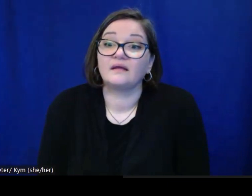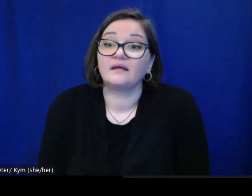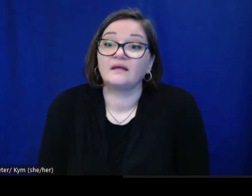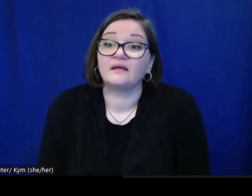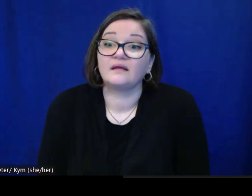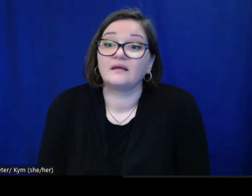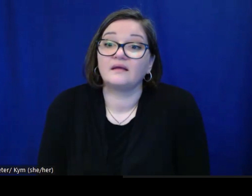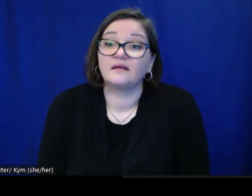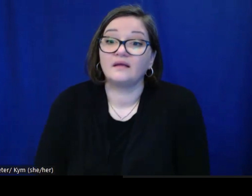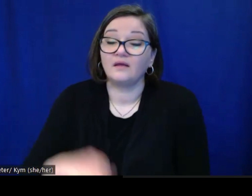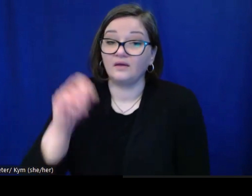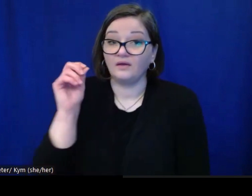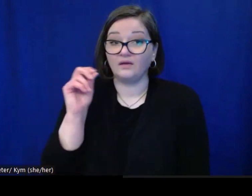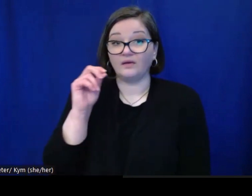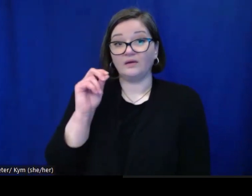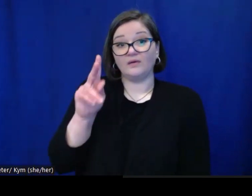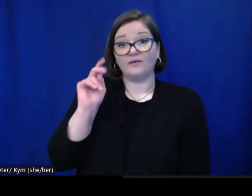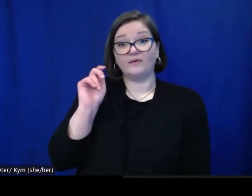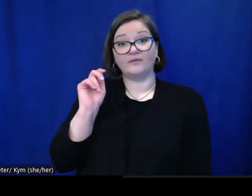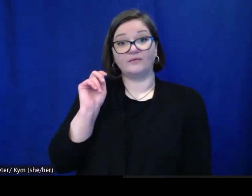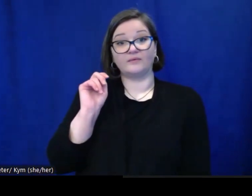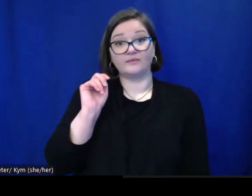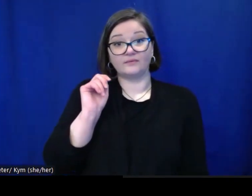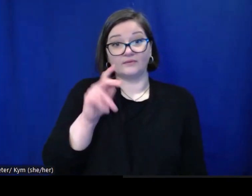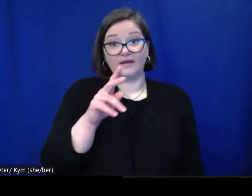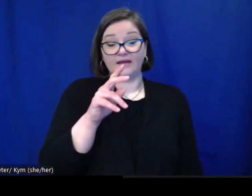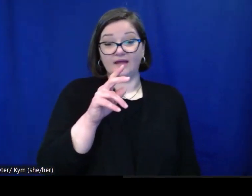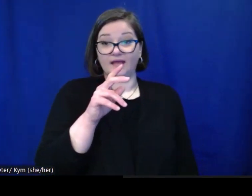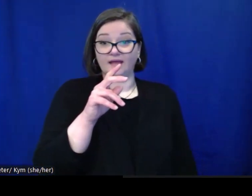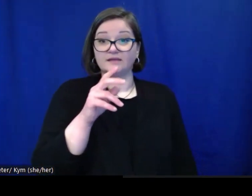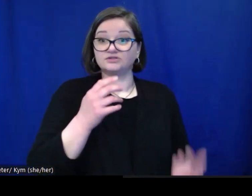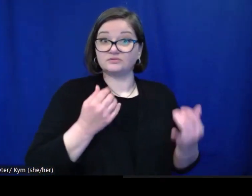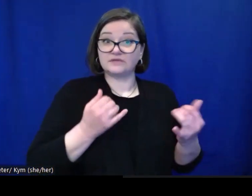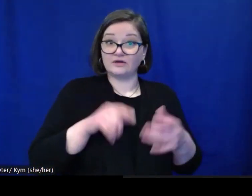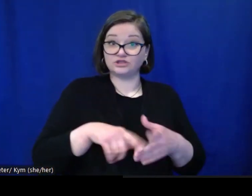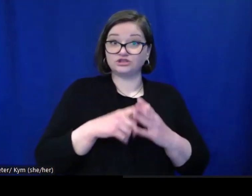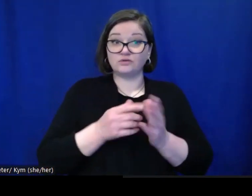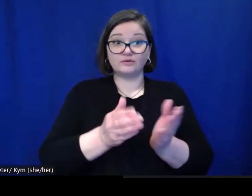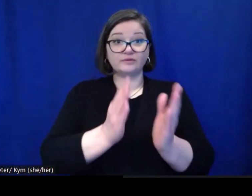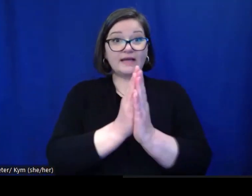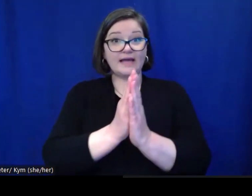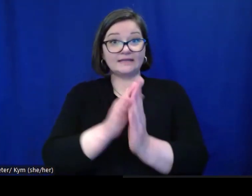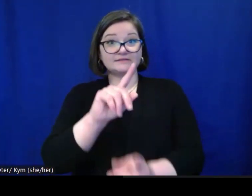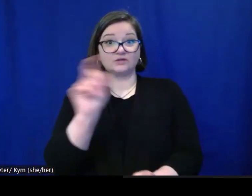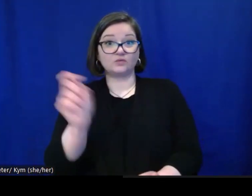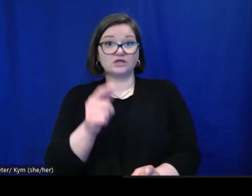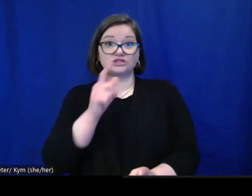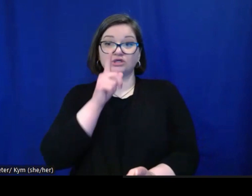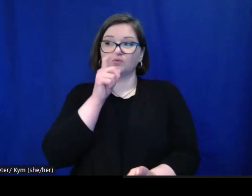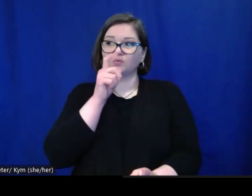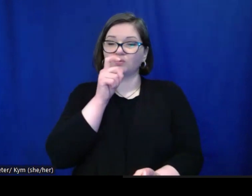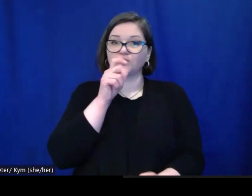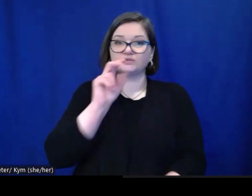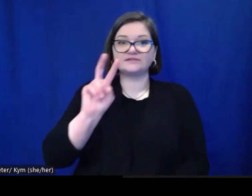Okay. So as we start today, let's start with asking the big question: is who is a veteran? Under Title